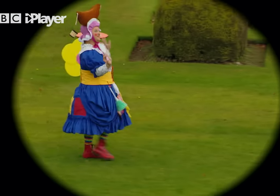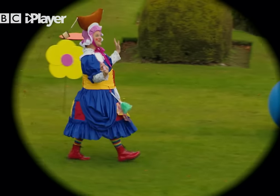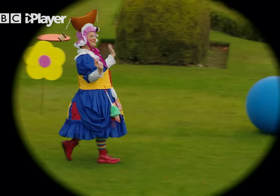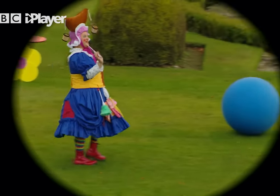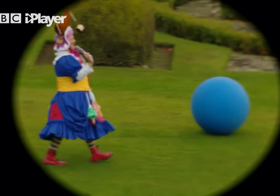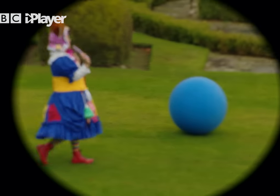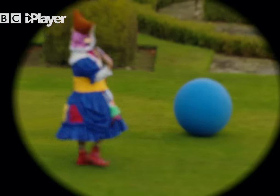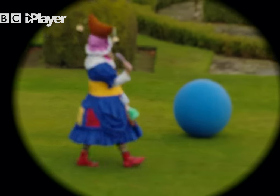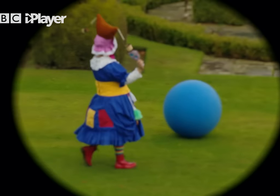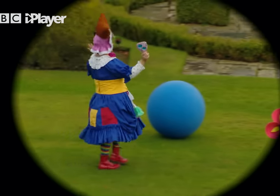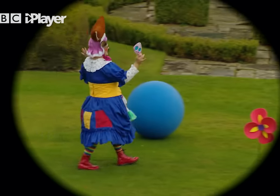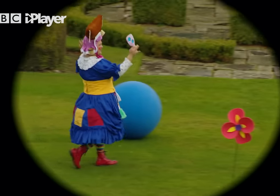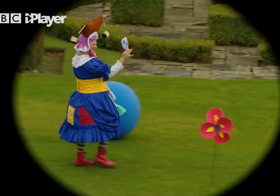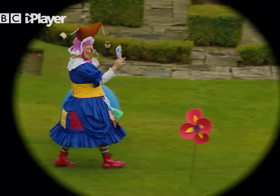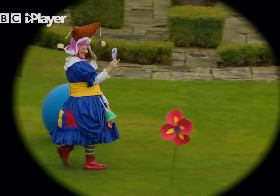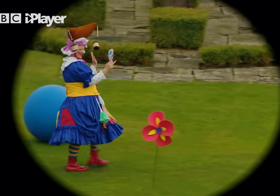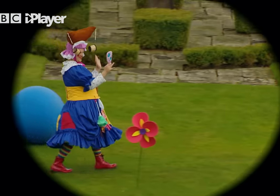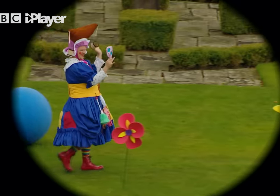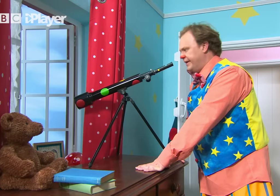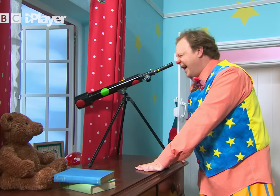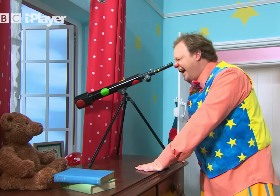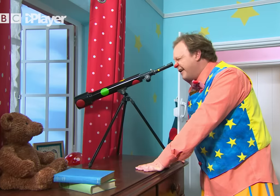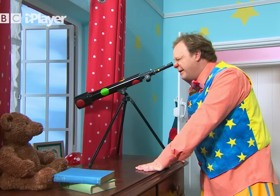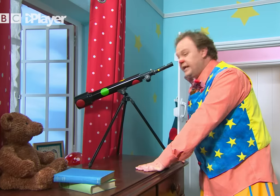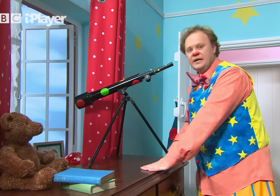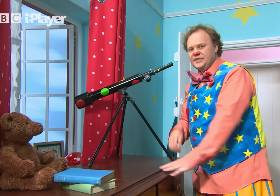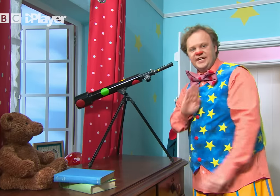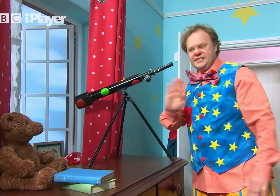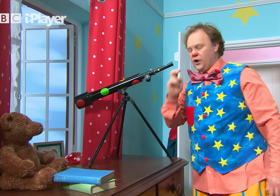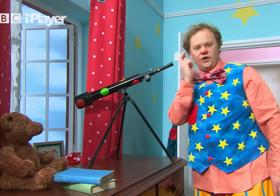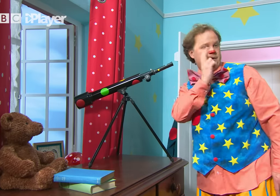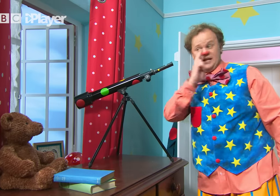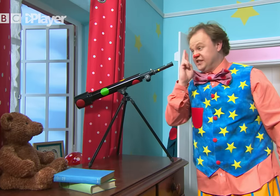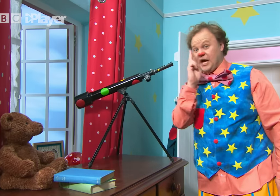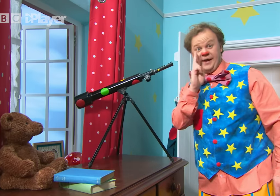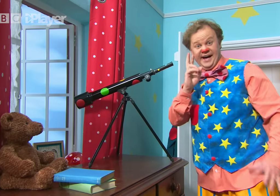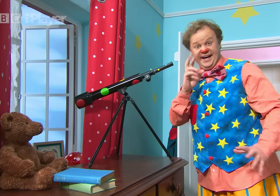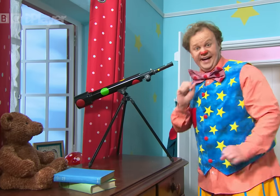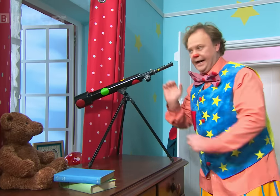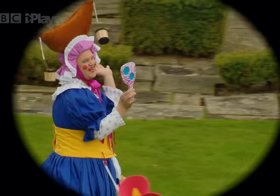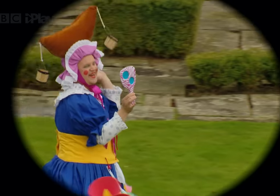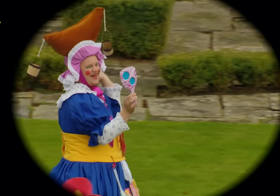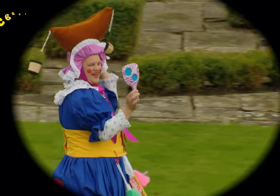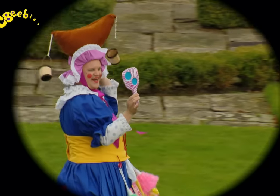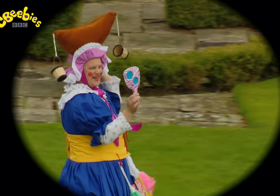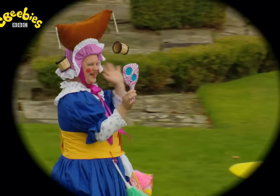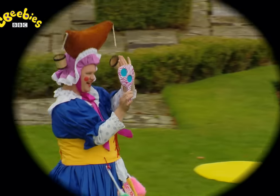It's Aunt Polly. She's looking pretty. Hang on a minute. She's not looking where she's going either. Careful, Aunt